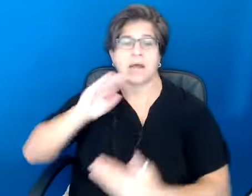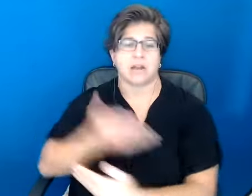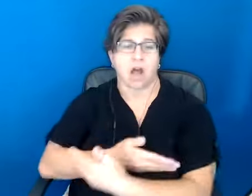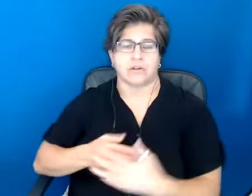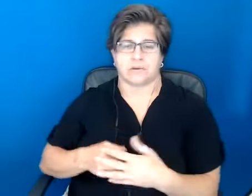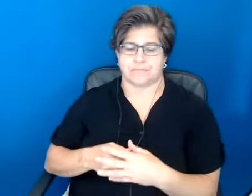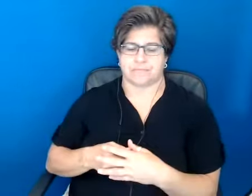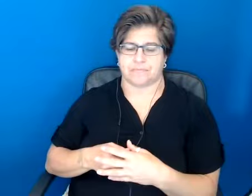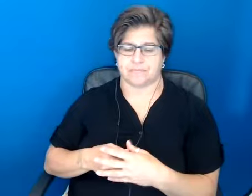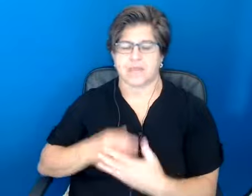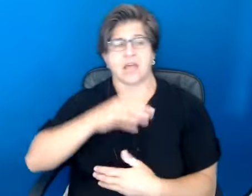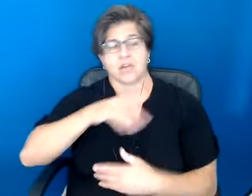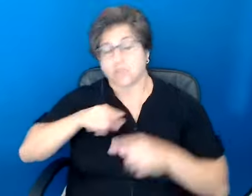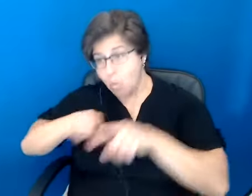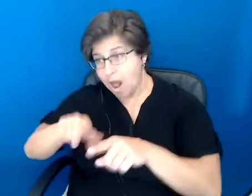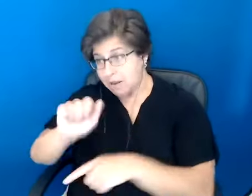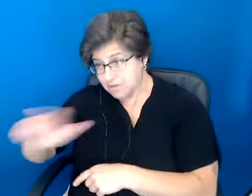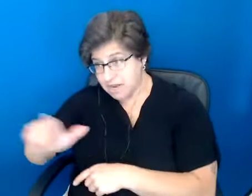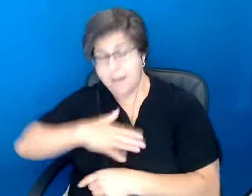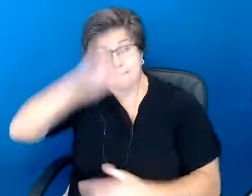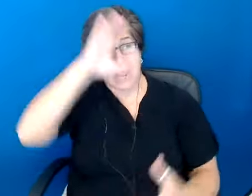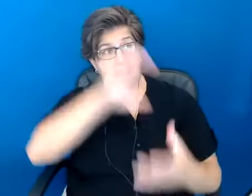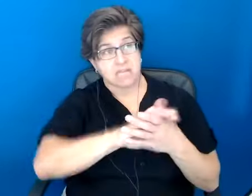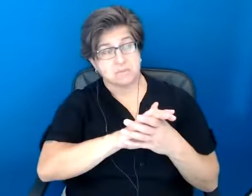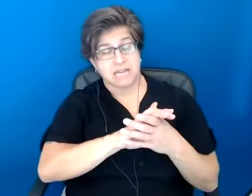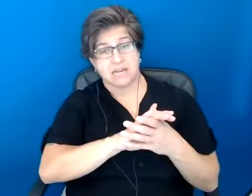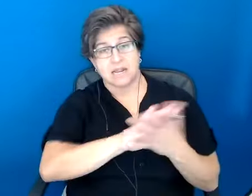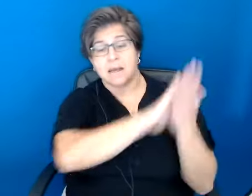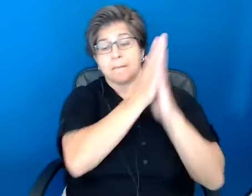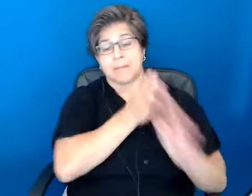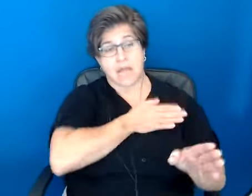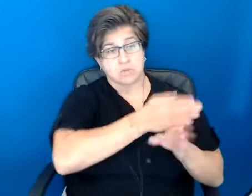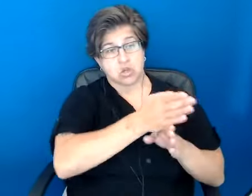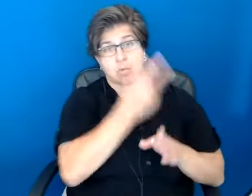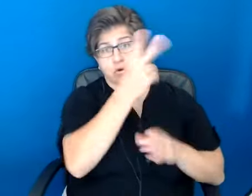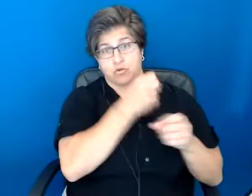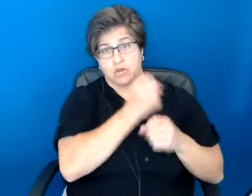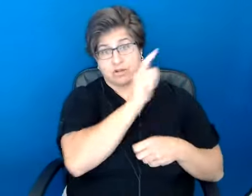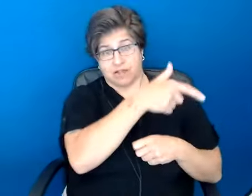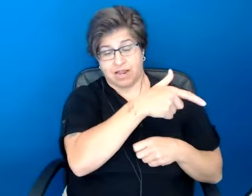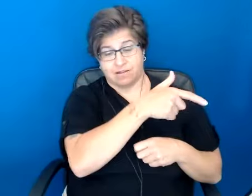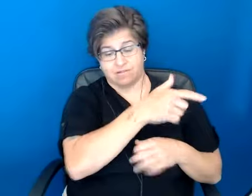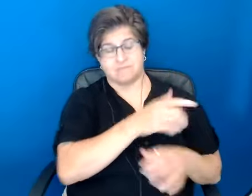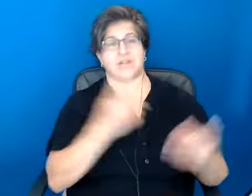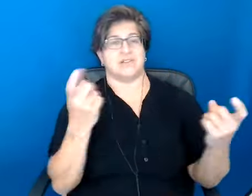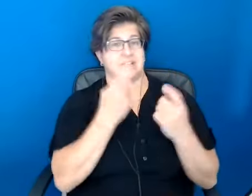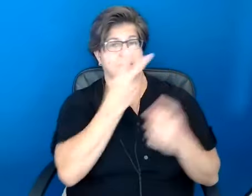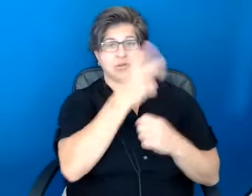put this love in this wee lassie and take time for her. So that's how my journey went. As I went on in Al-Anon, my husband gets